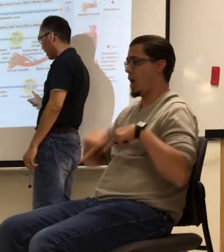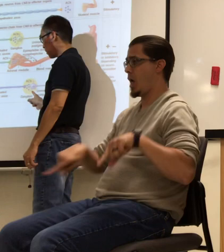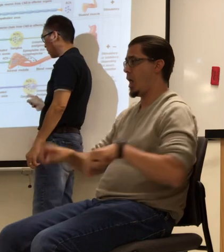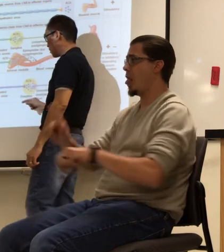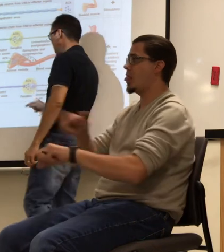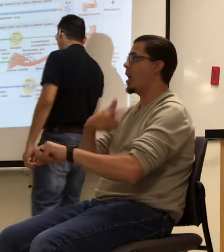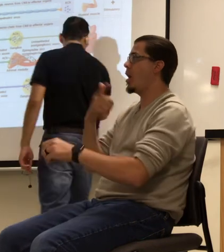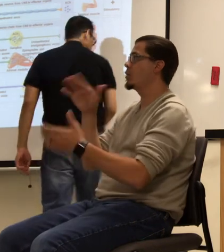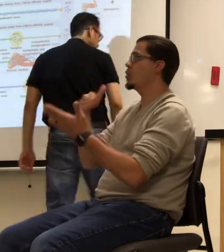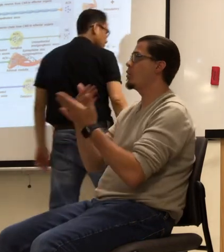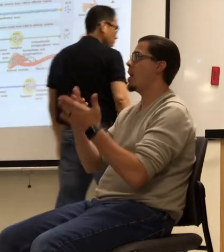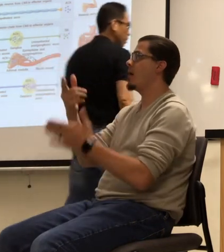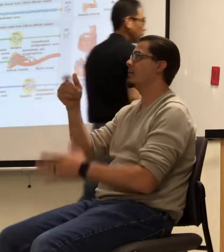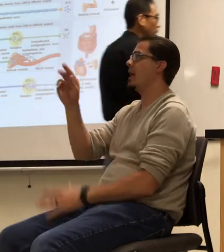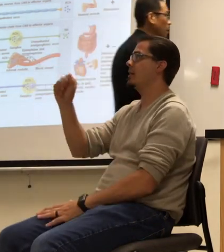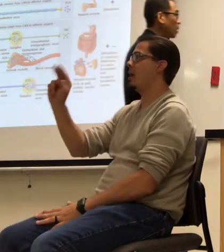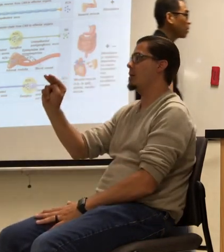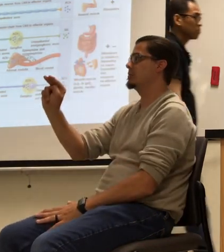get to the ganglion.